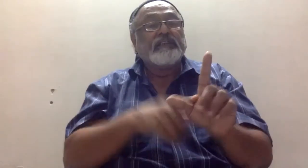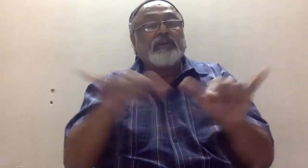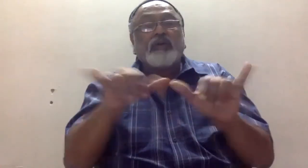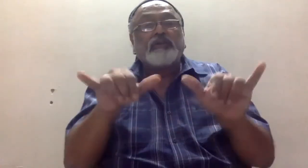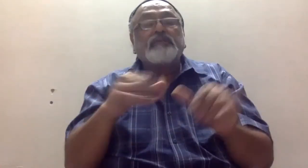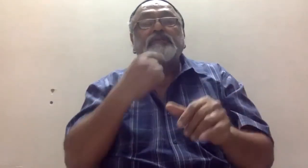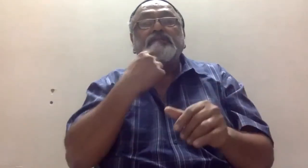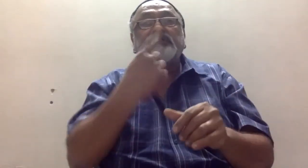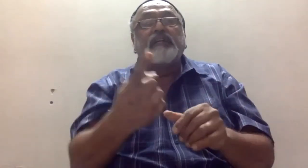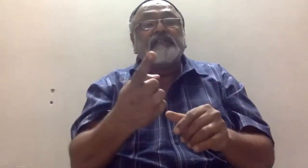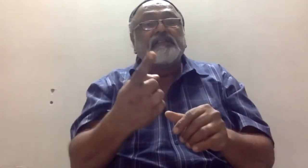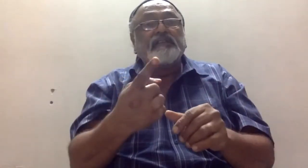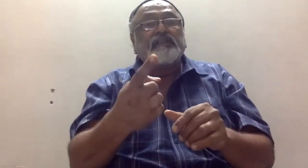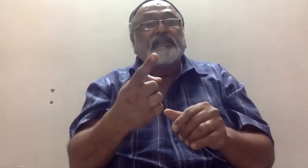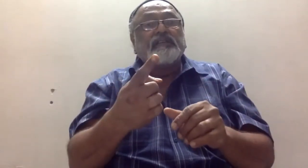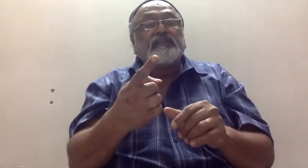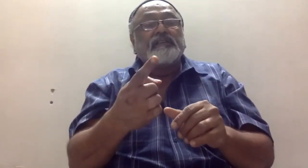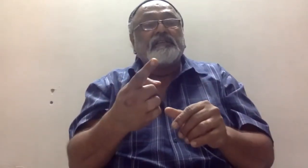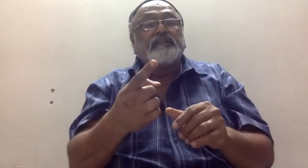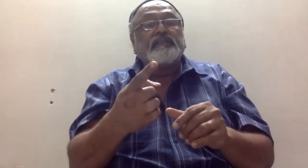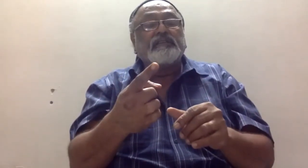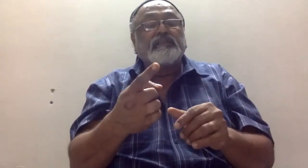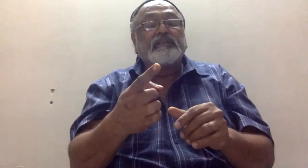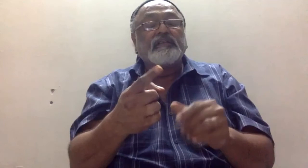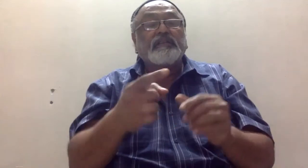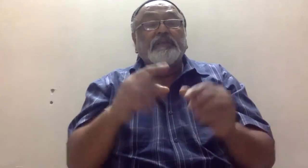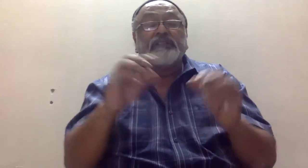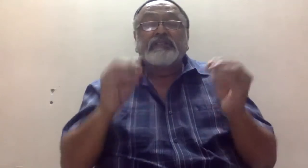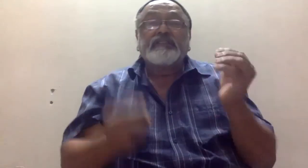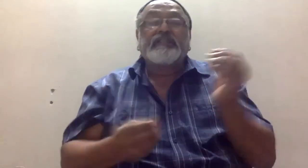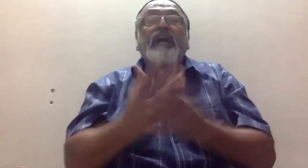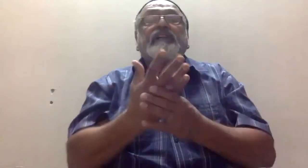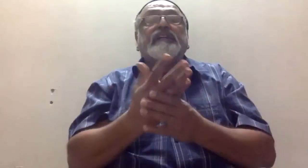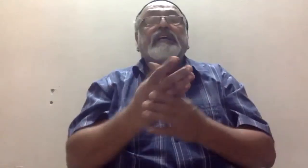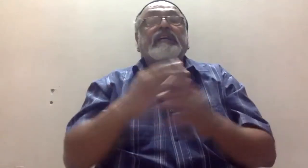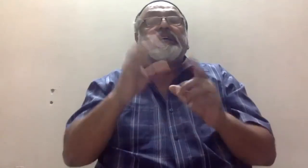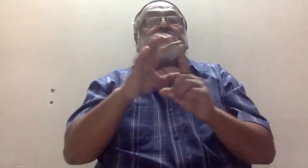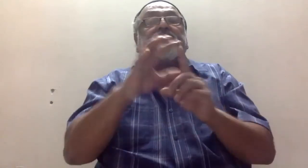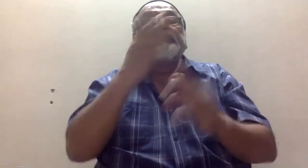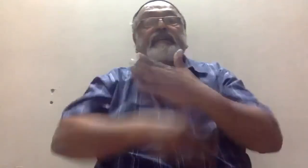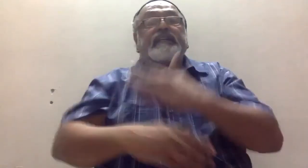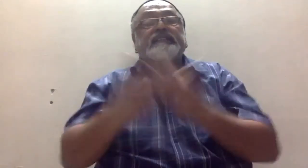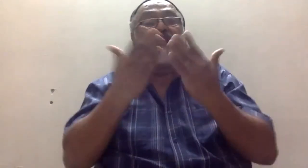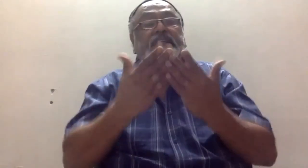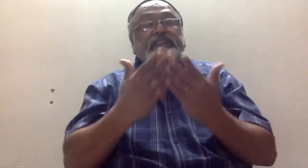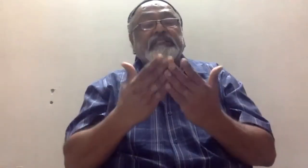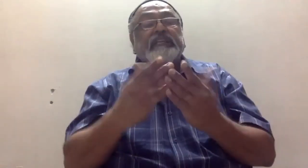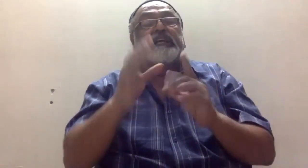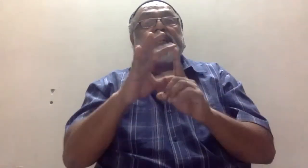start a department of disability studies. They're encouraged to start disability studies, and this can also be cross-linked with many